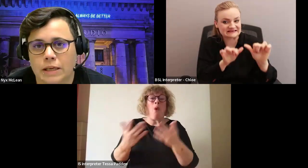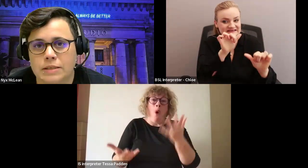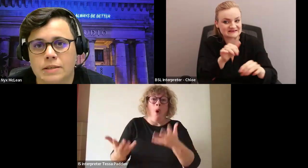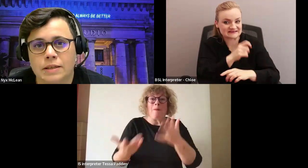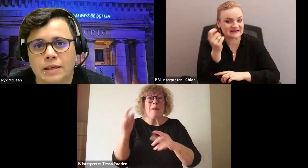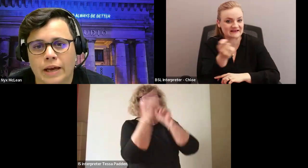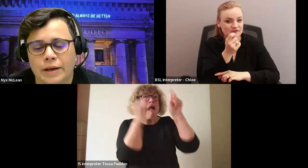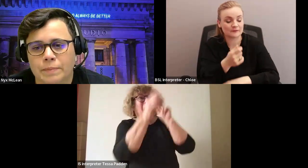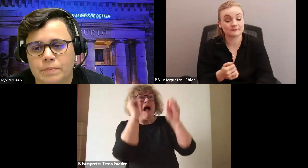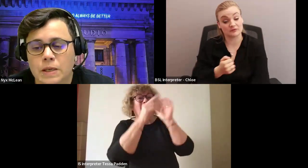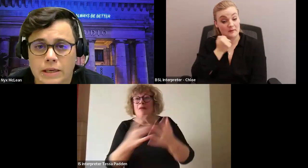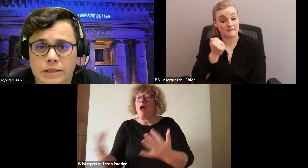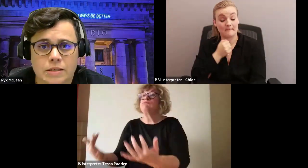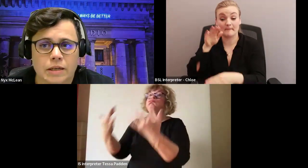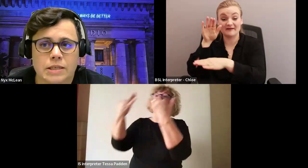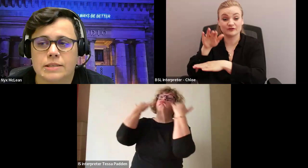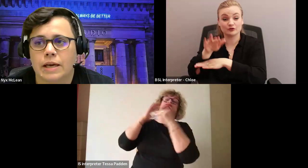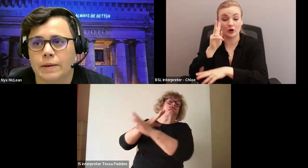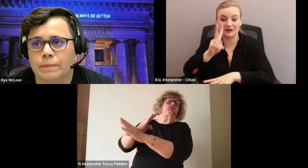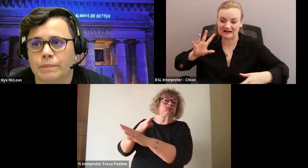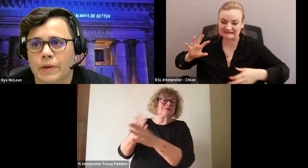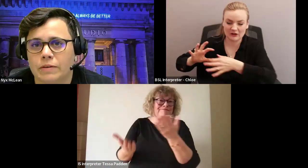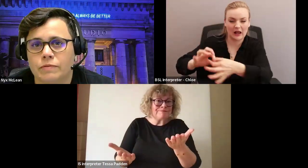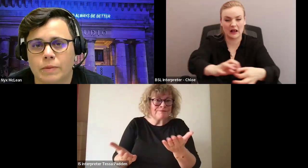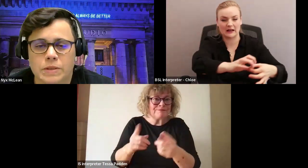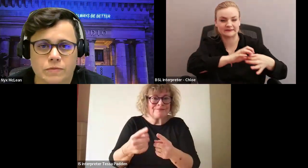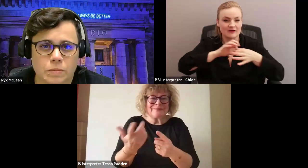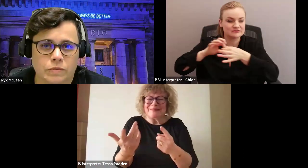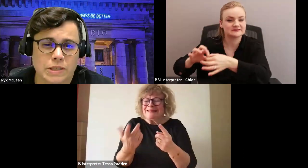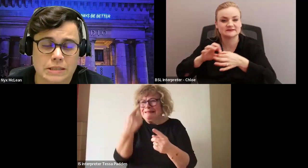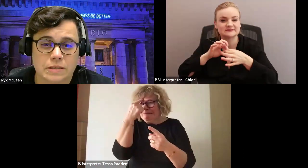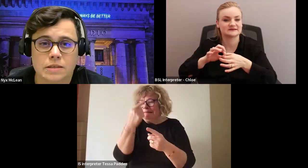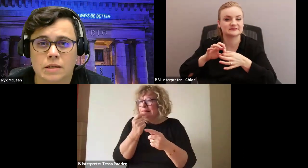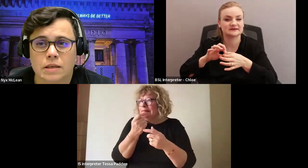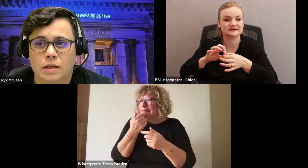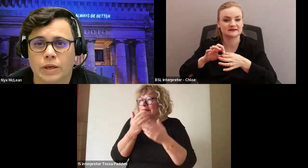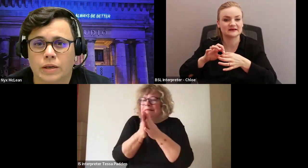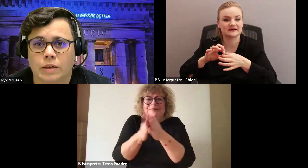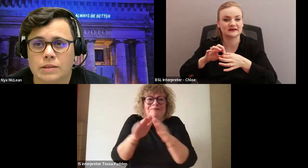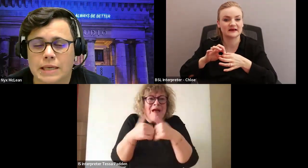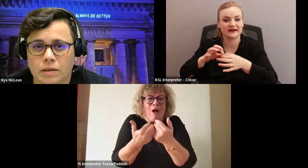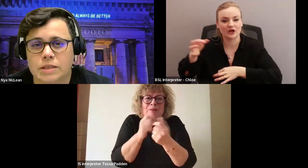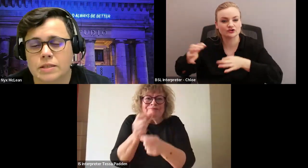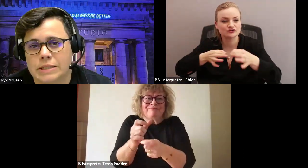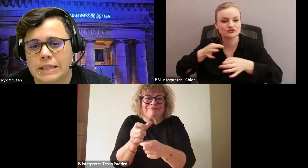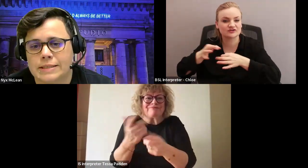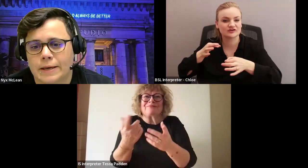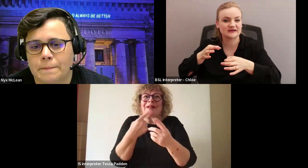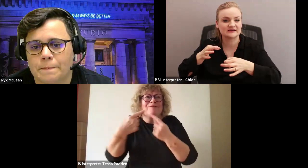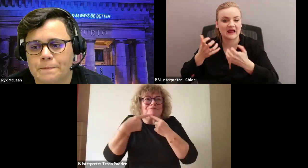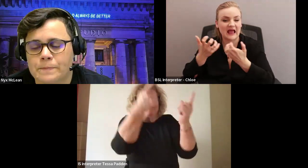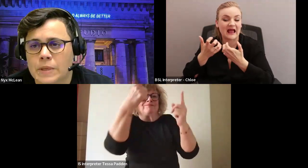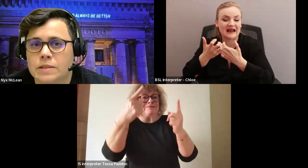be looking at solidarity strategies and feminist forms of resistance where technology is